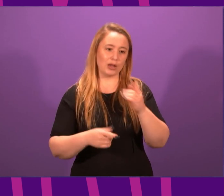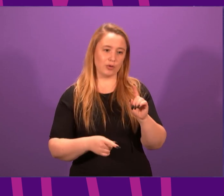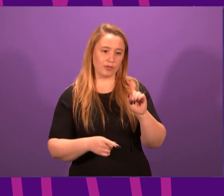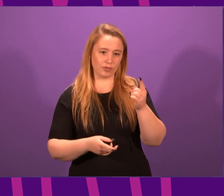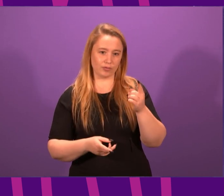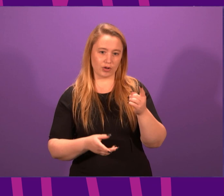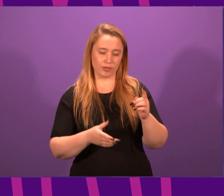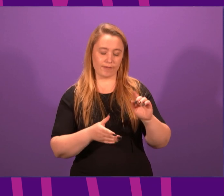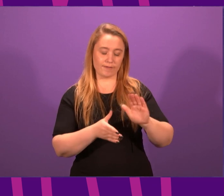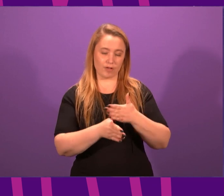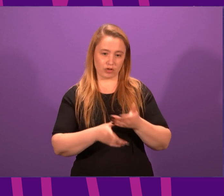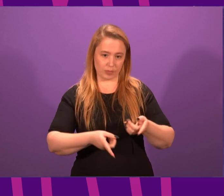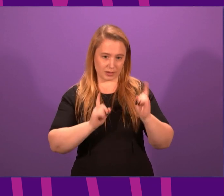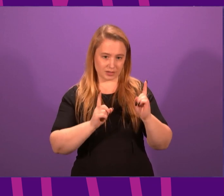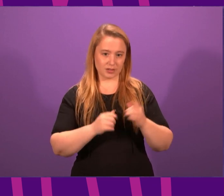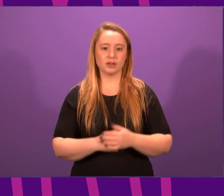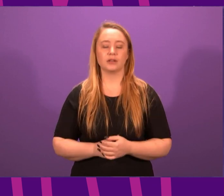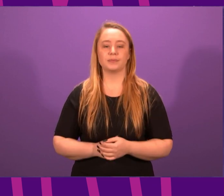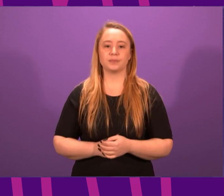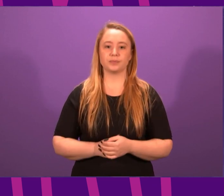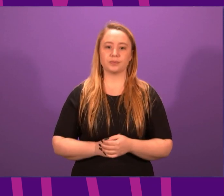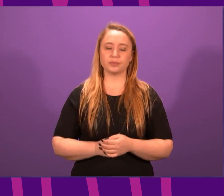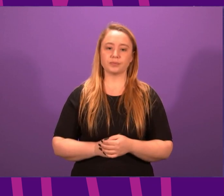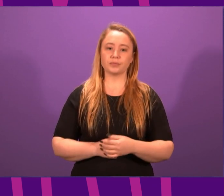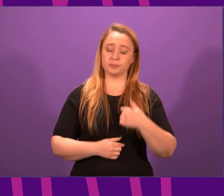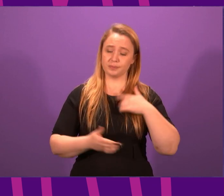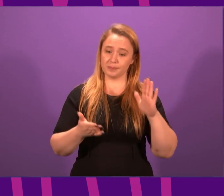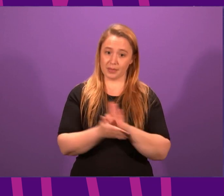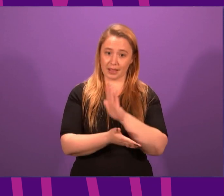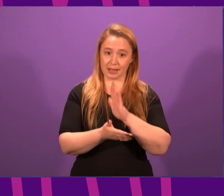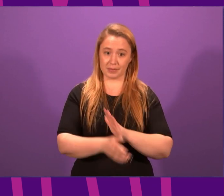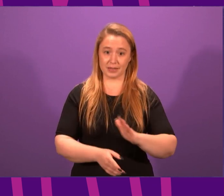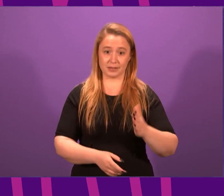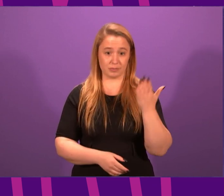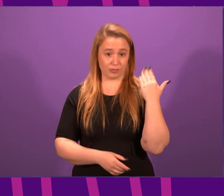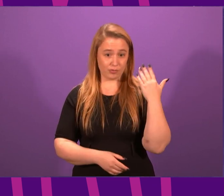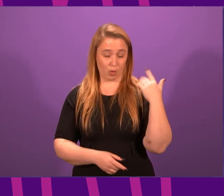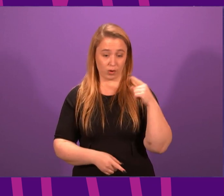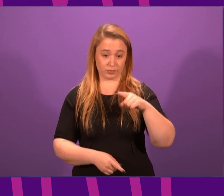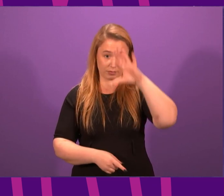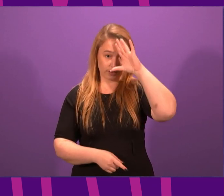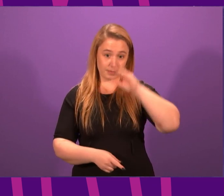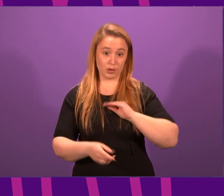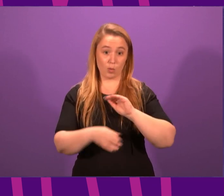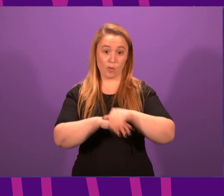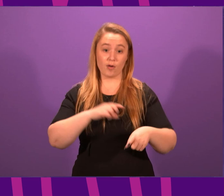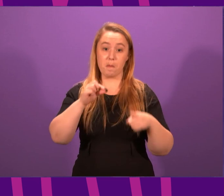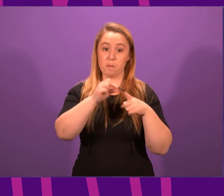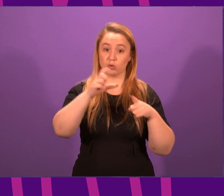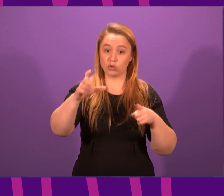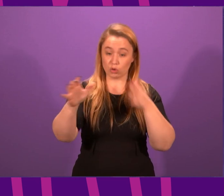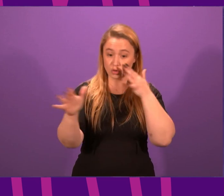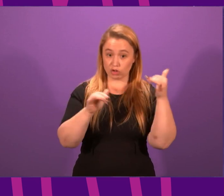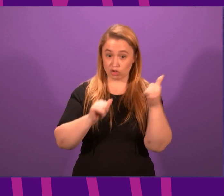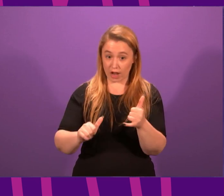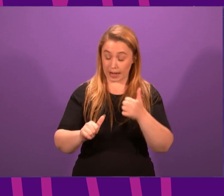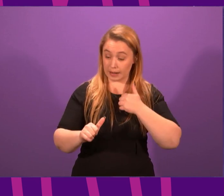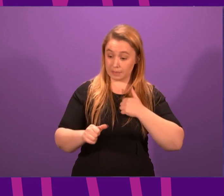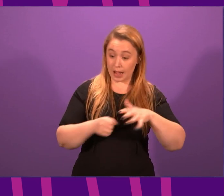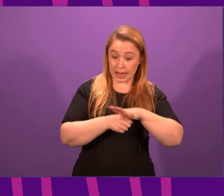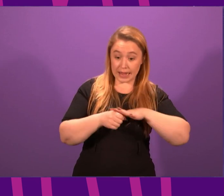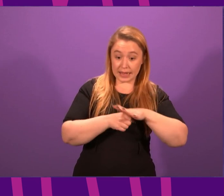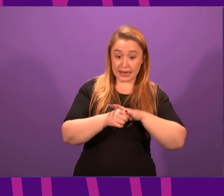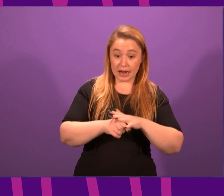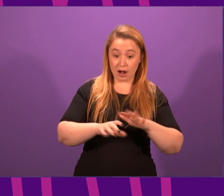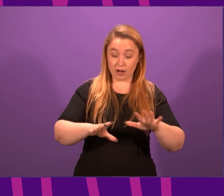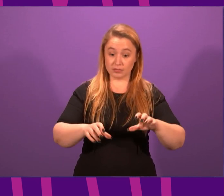And I was really pleased to hear earlier that we're going to get this postcode checker. I think that's a great idea. We've had hospital